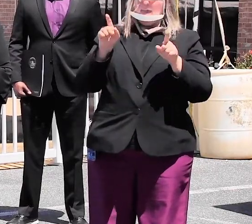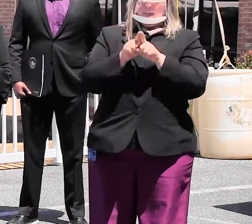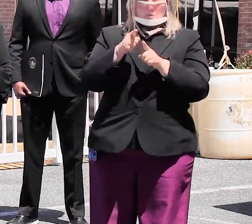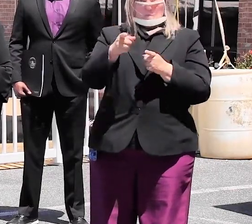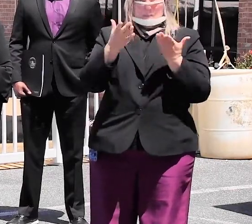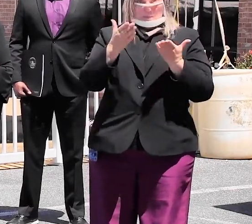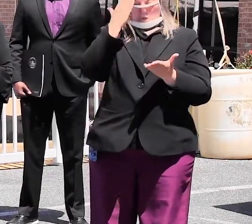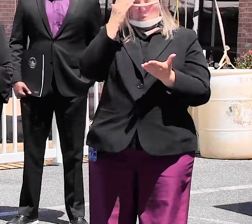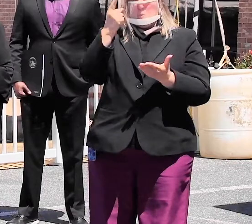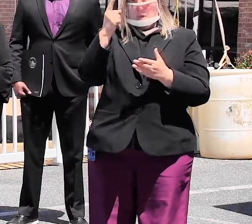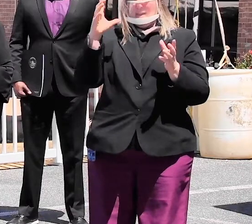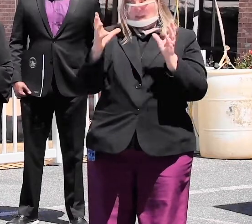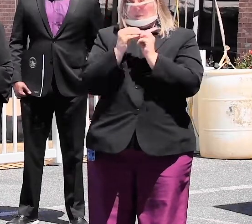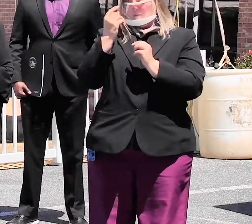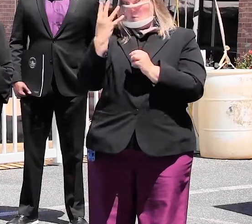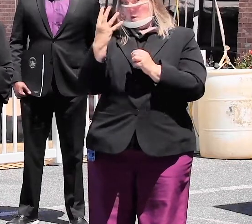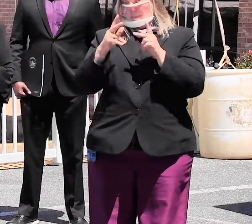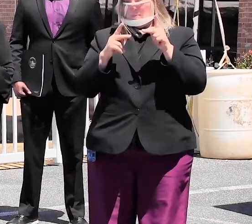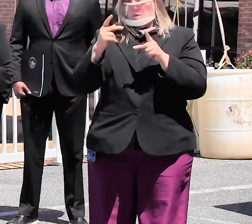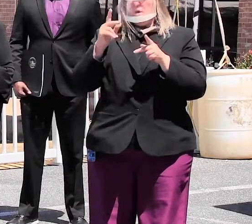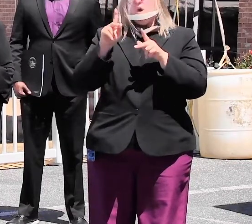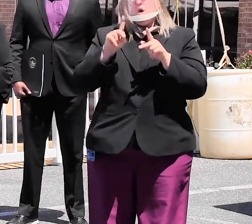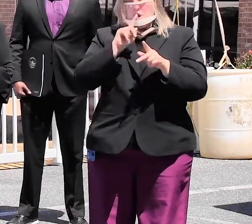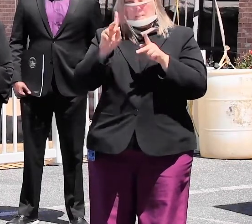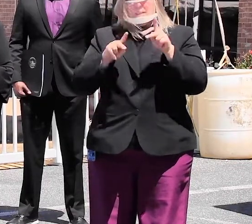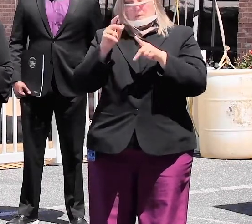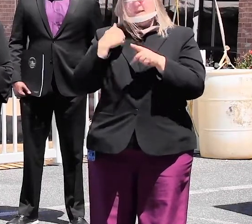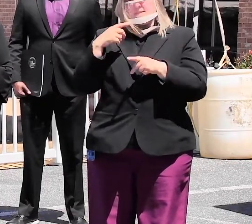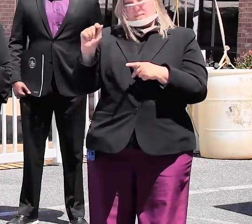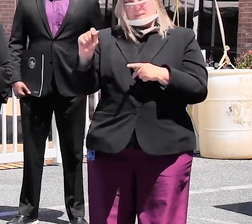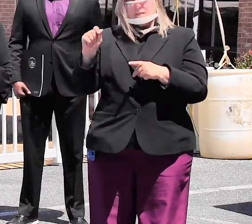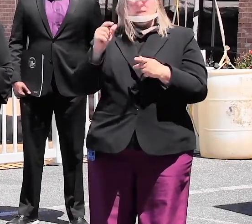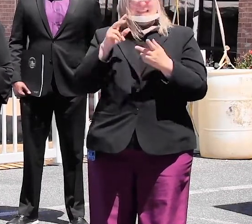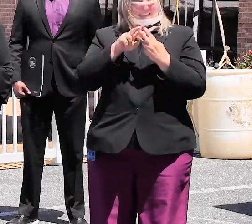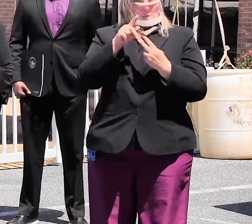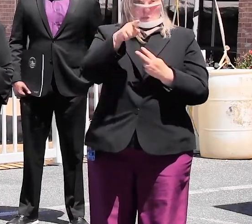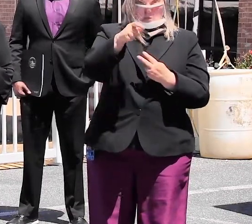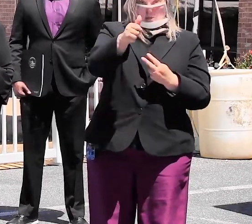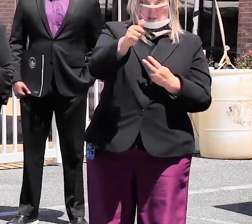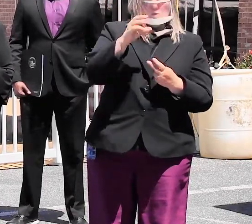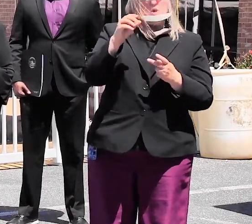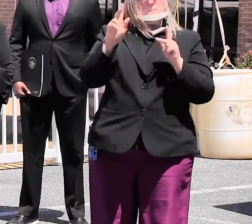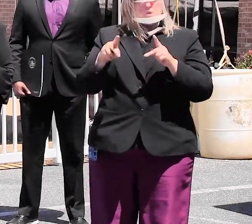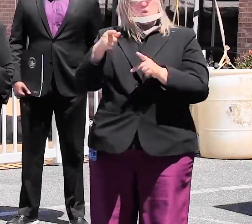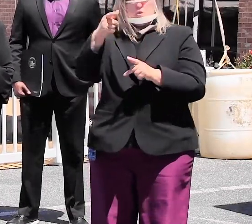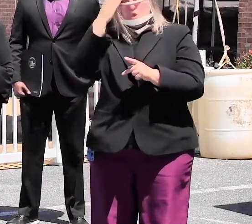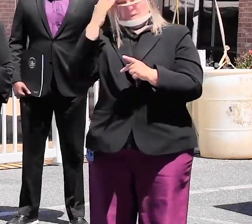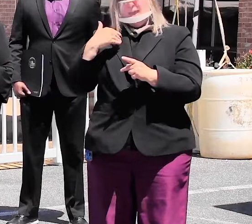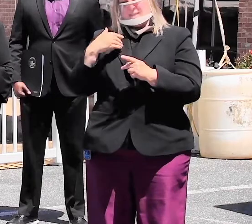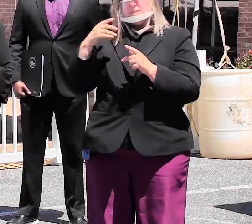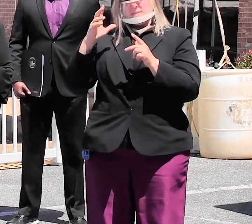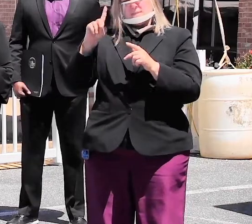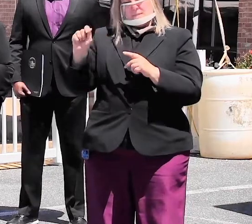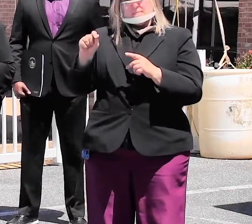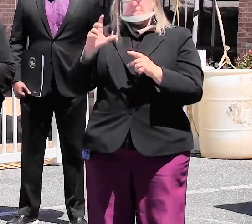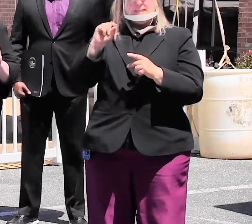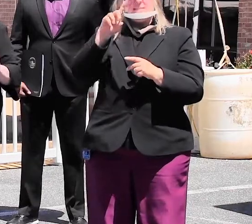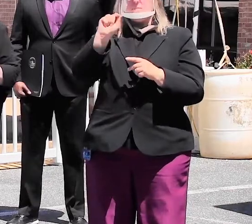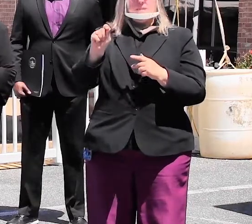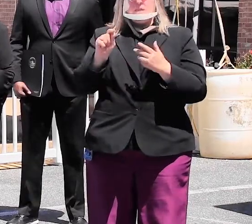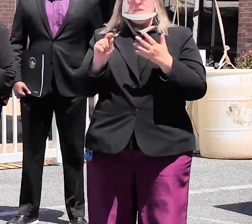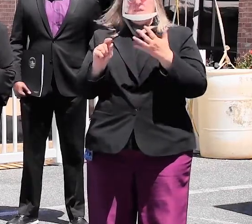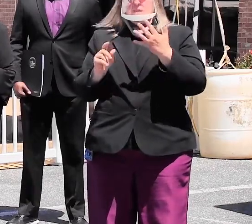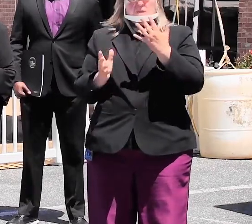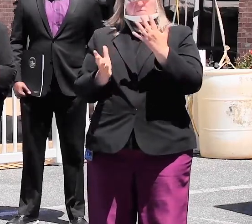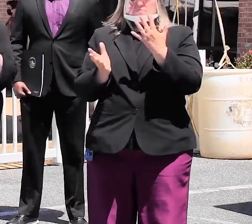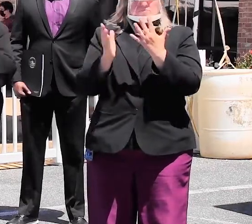4 people are people with disabilities. It's likely either you or someone you know is a person with a disability. And disability crosses all